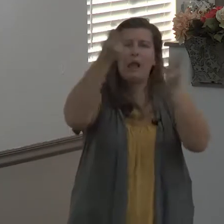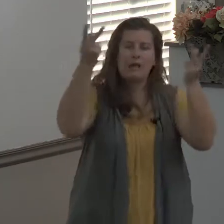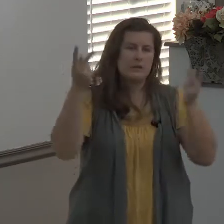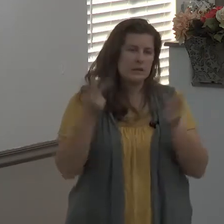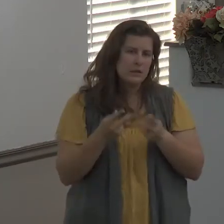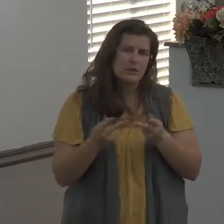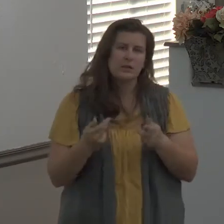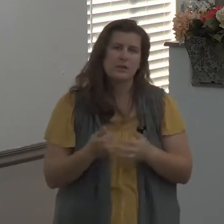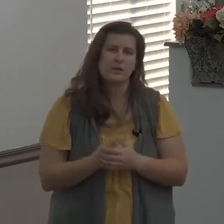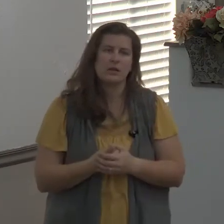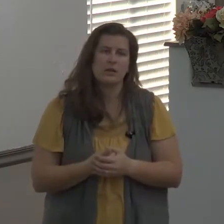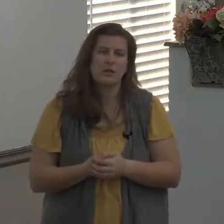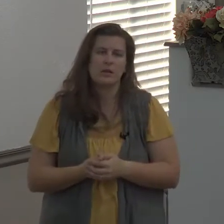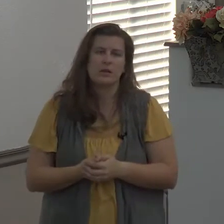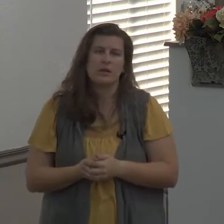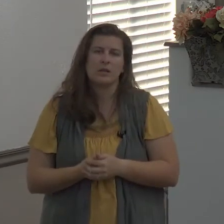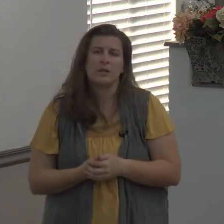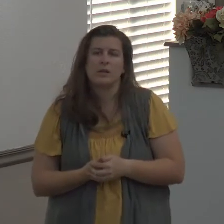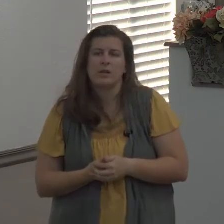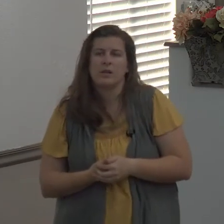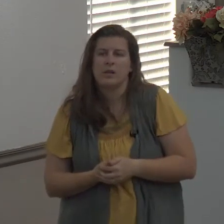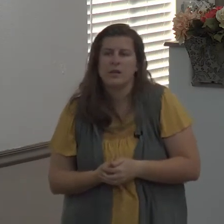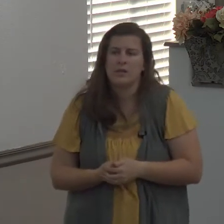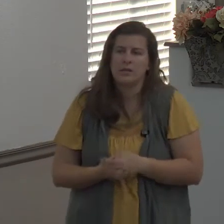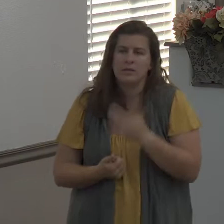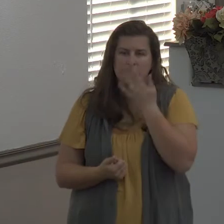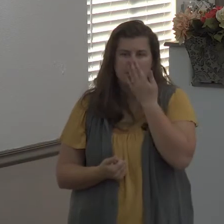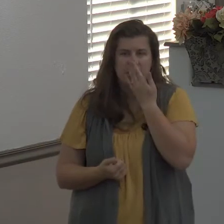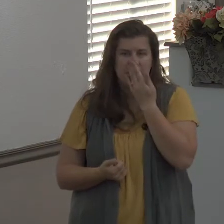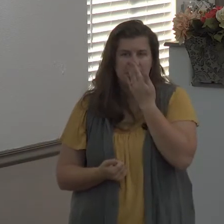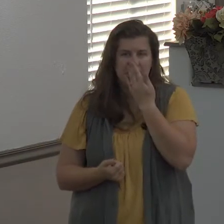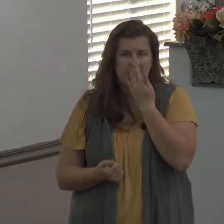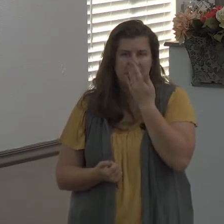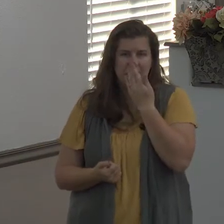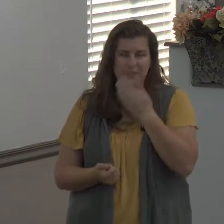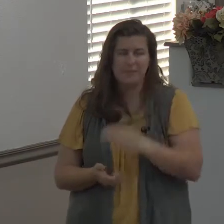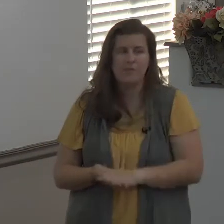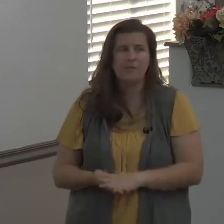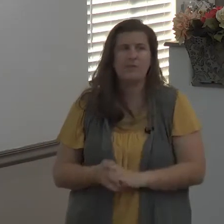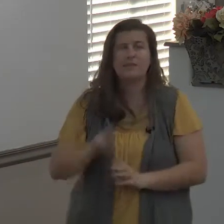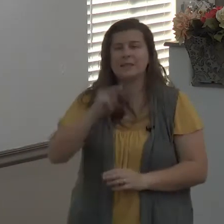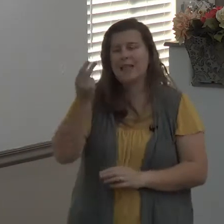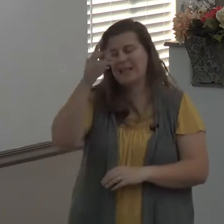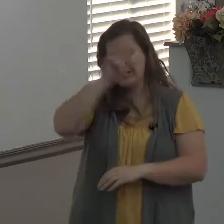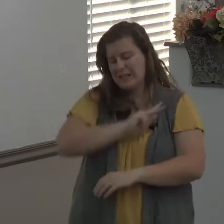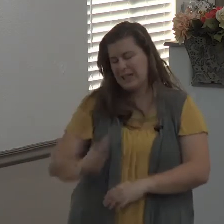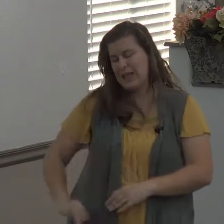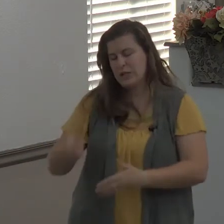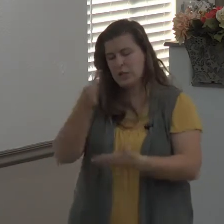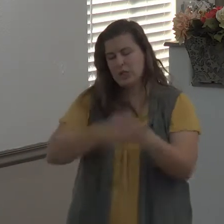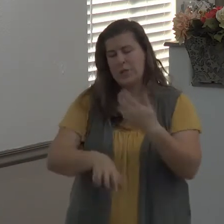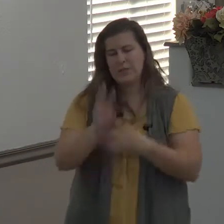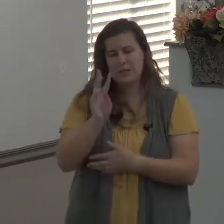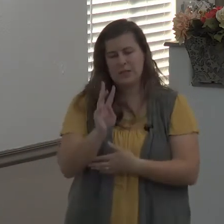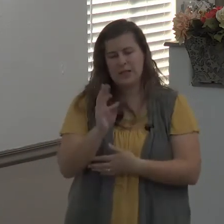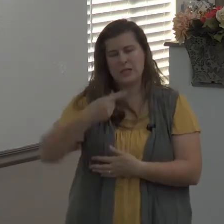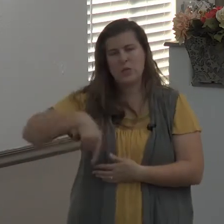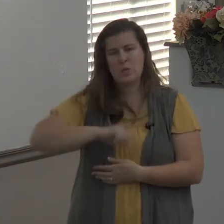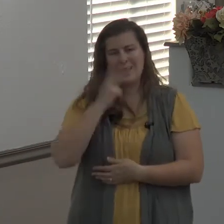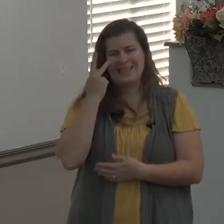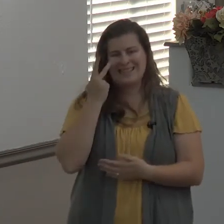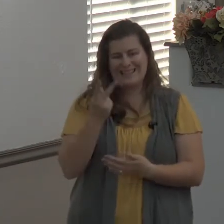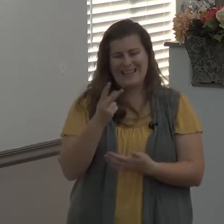these high places. The realms of the spiritual world, the domain of God, if you will, the spiritual